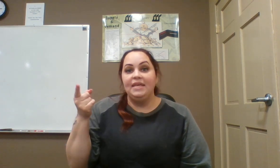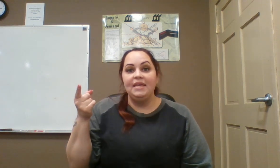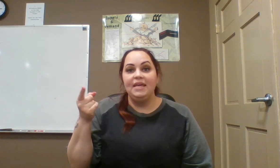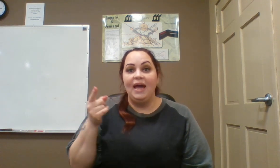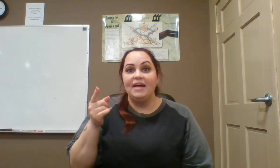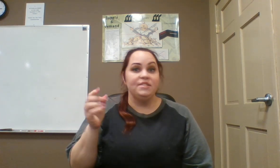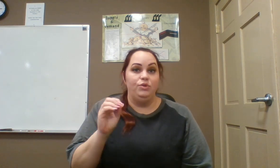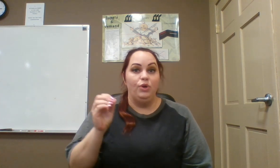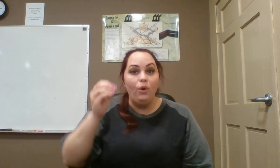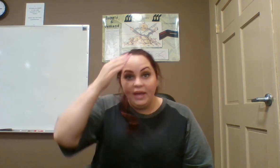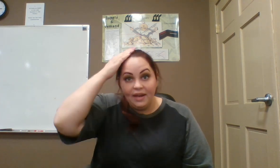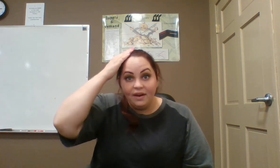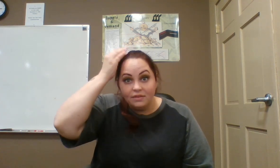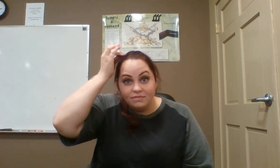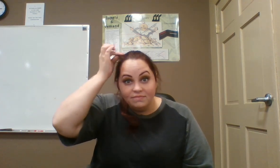He has no hair.